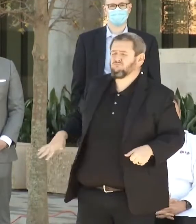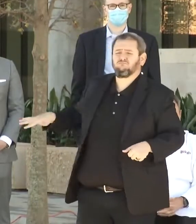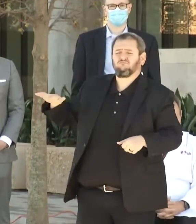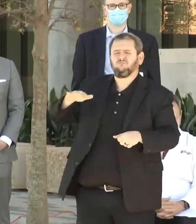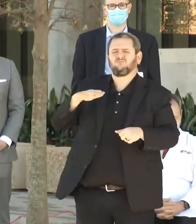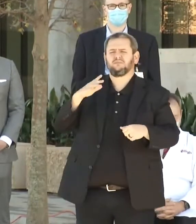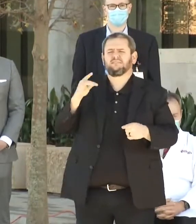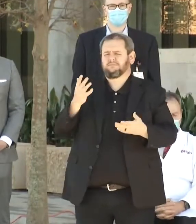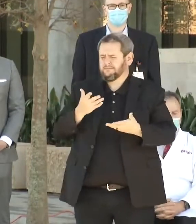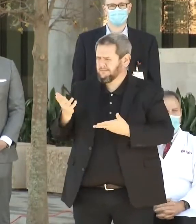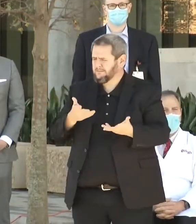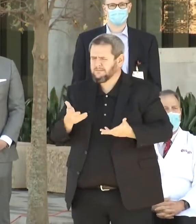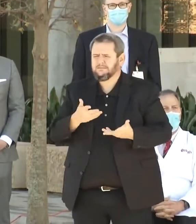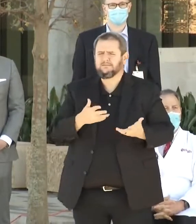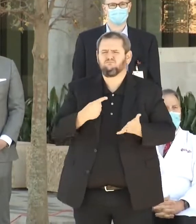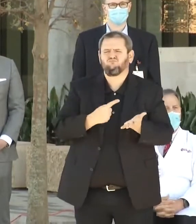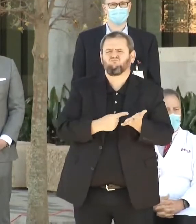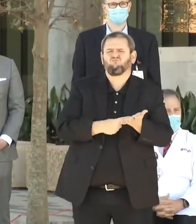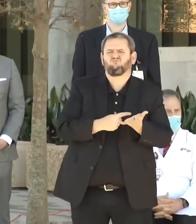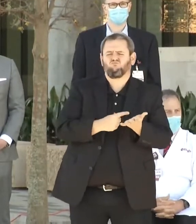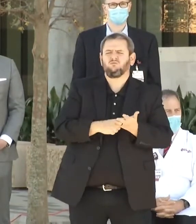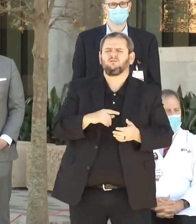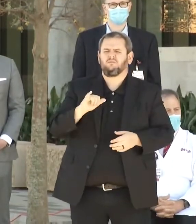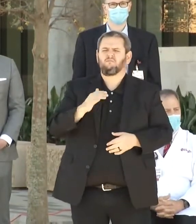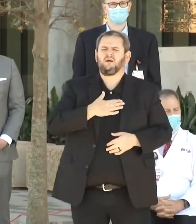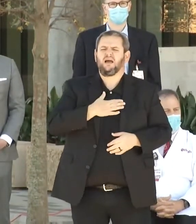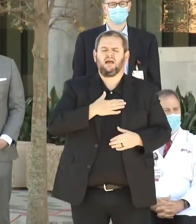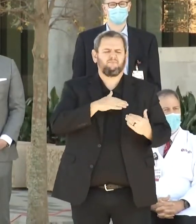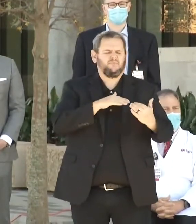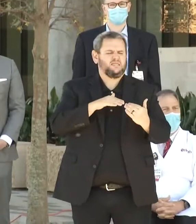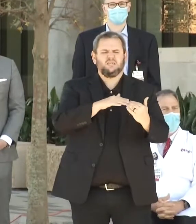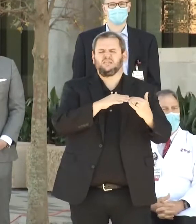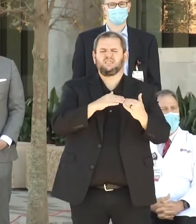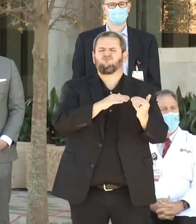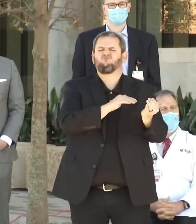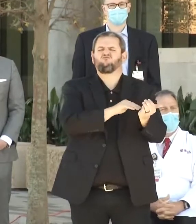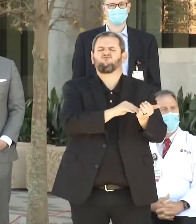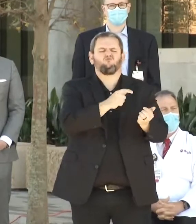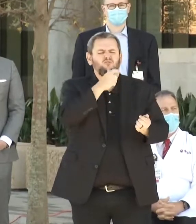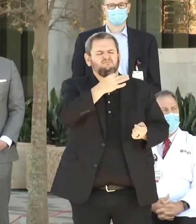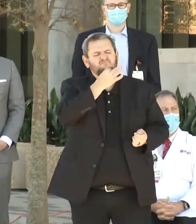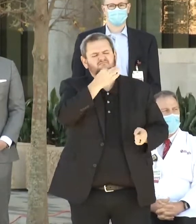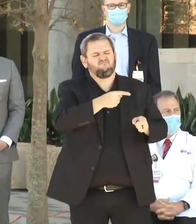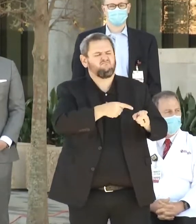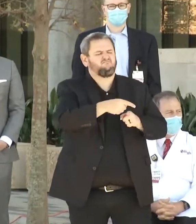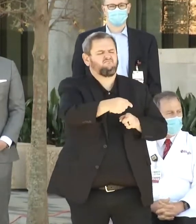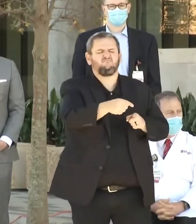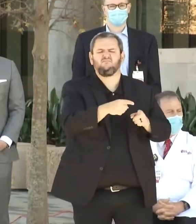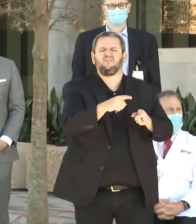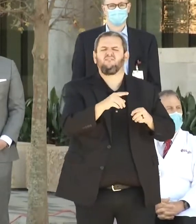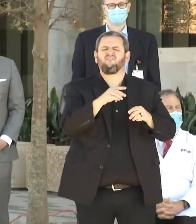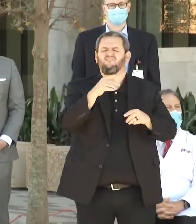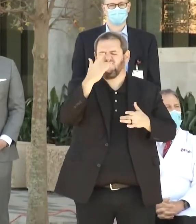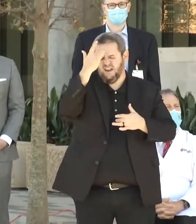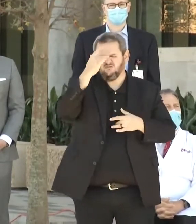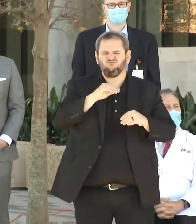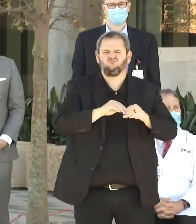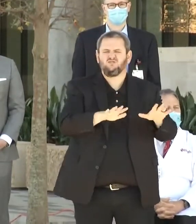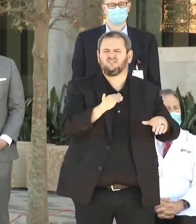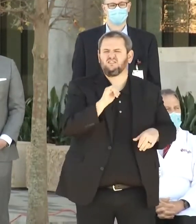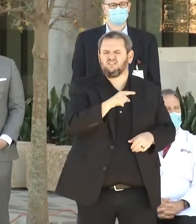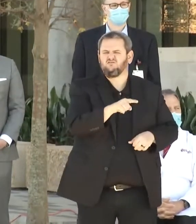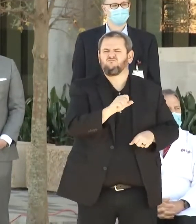diseases physicians and hospital epidemiologists. In early March, Drs. John Hartkus of